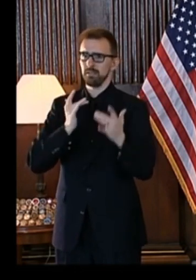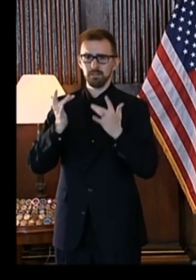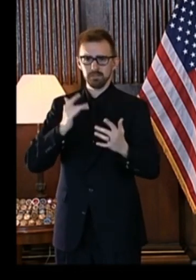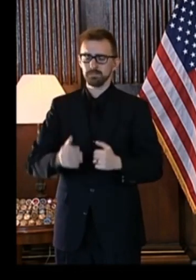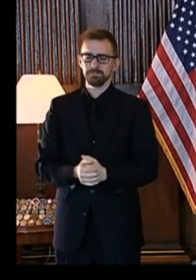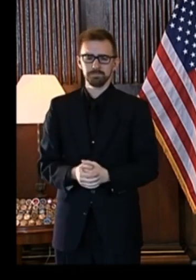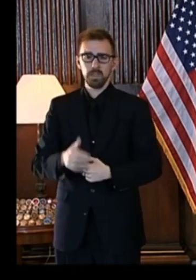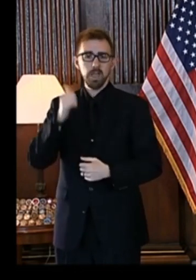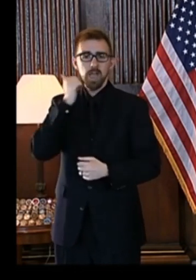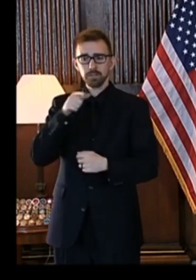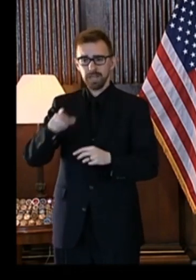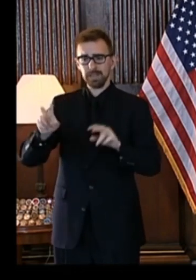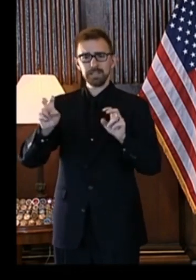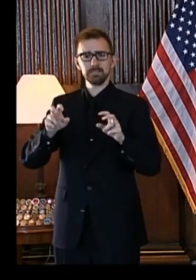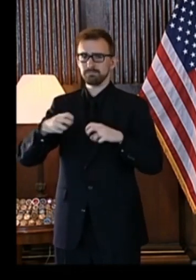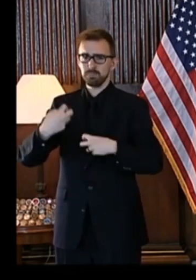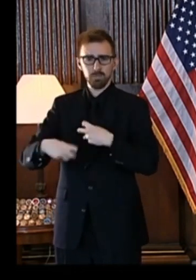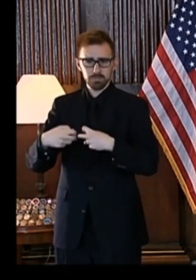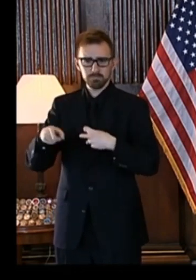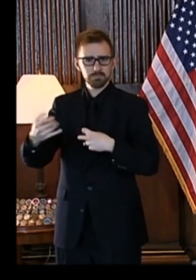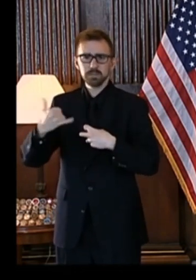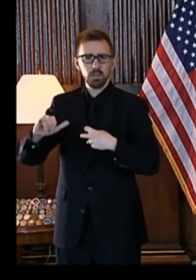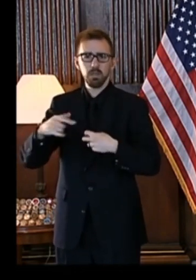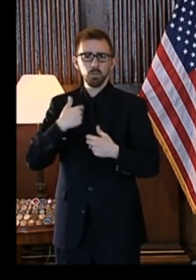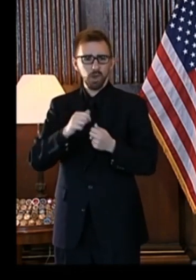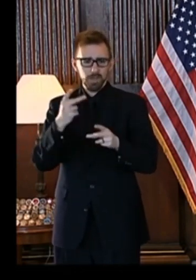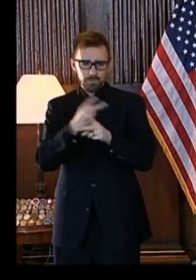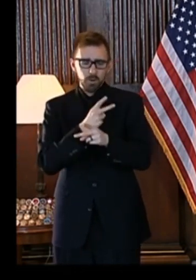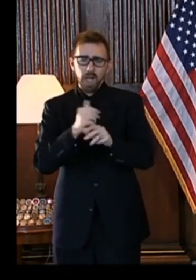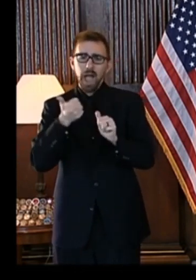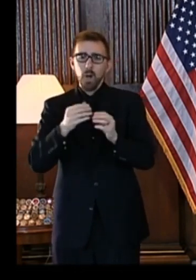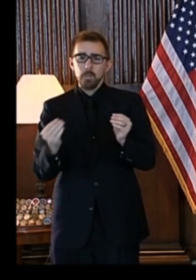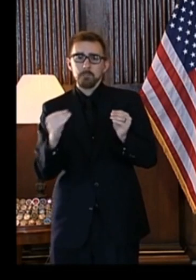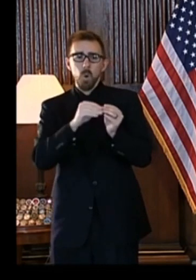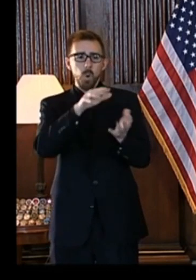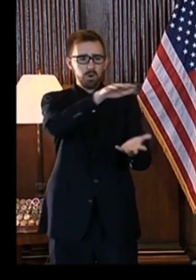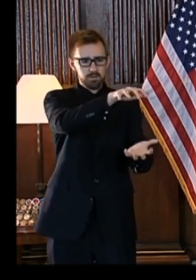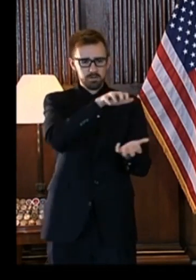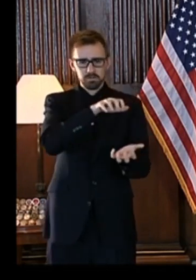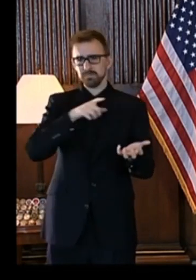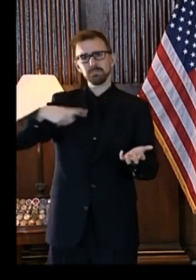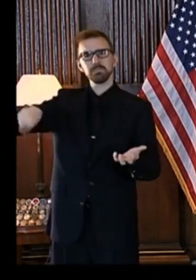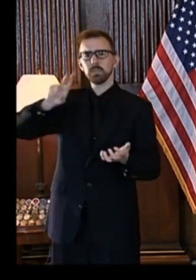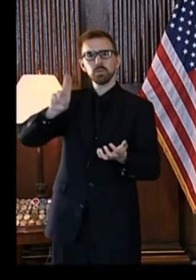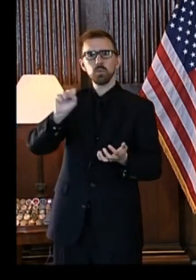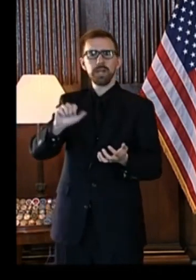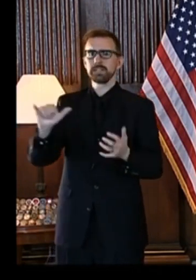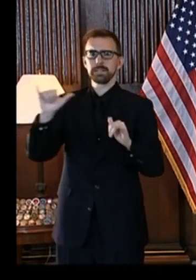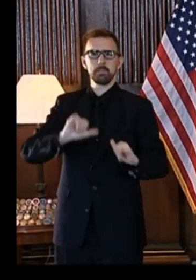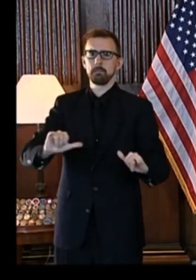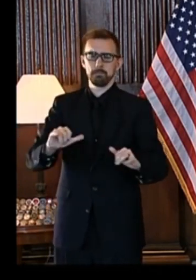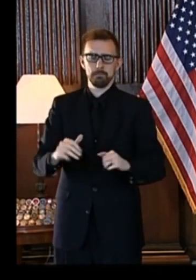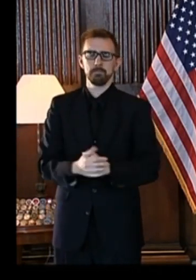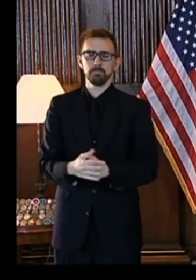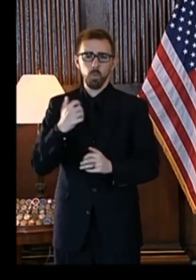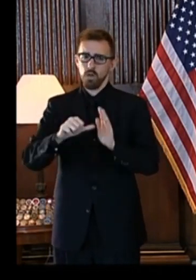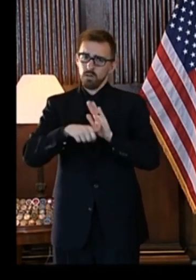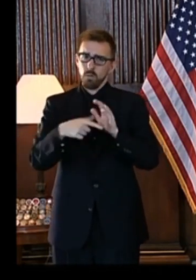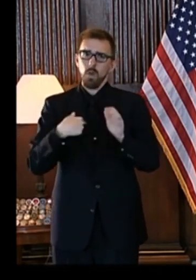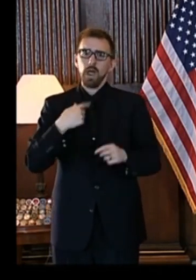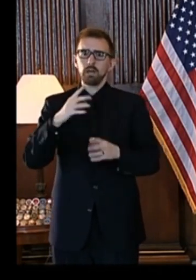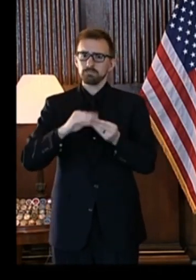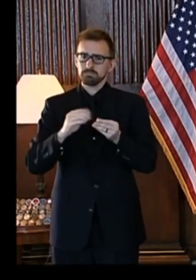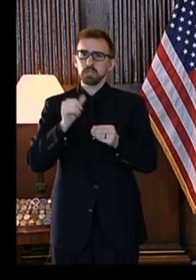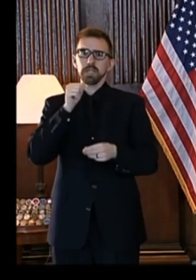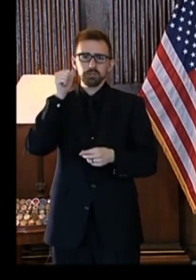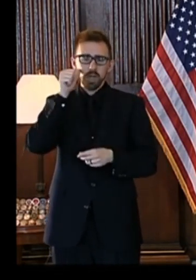every day this is an issue with all of us. We're all trying to figure out how we can get more of those supplies. And again, I want to stress what I said yesterday. There's so many